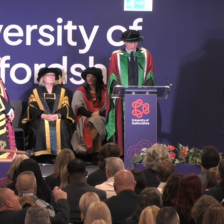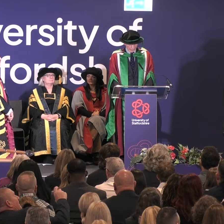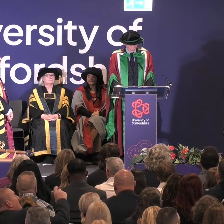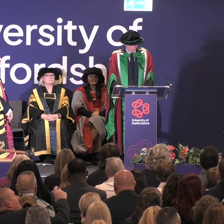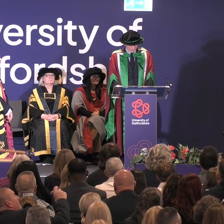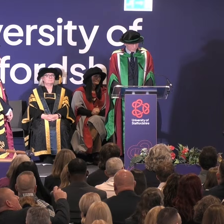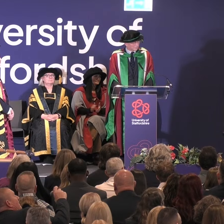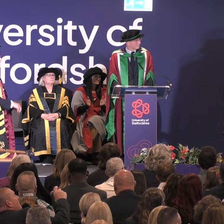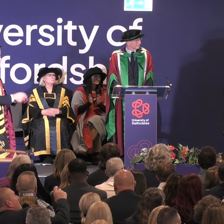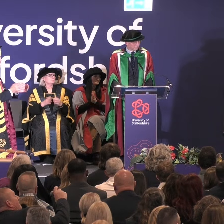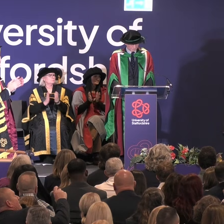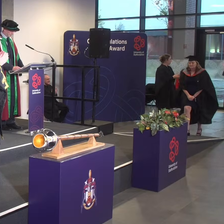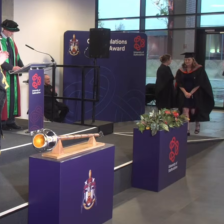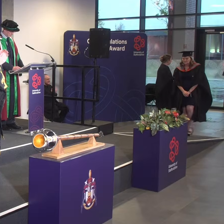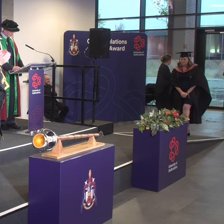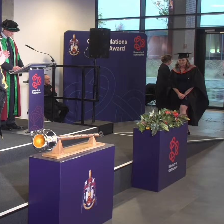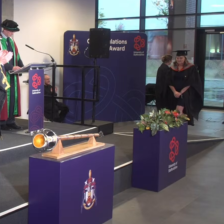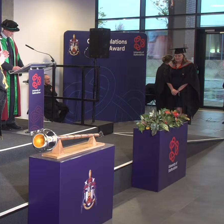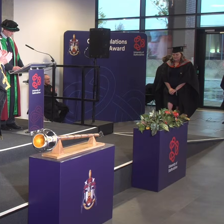Tanya Haywood.